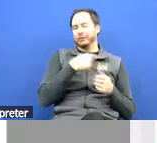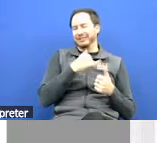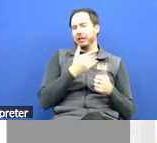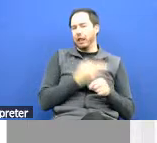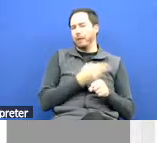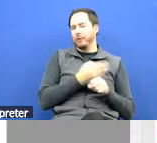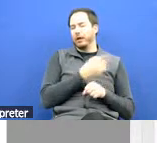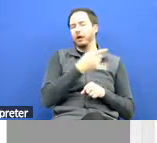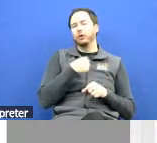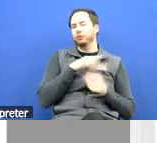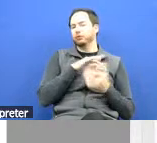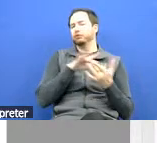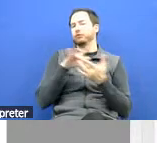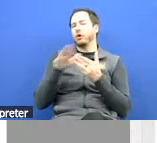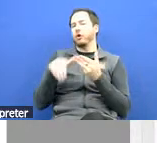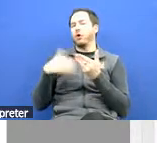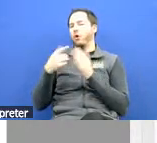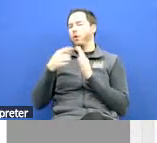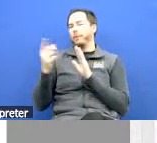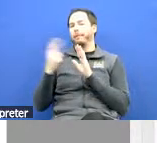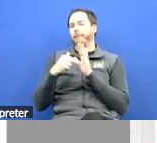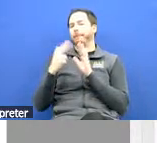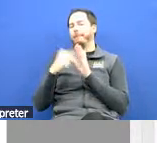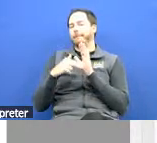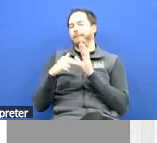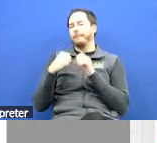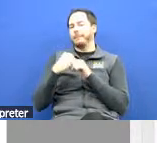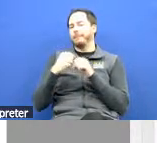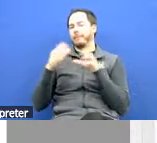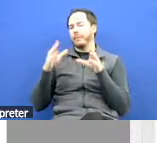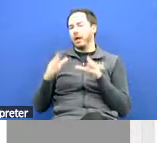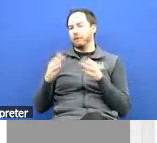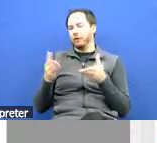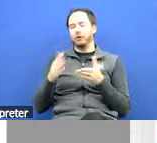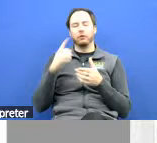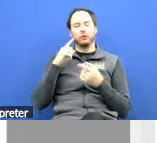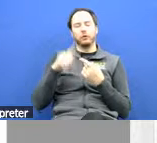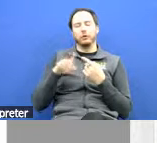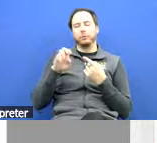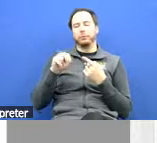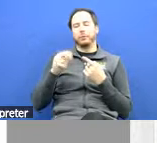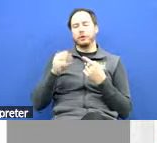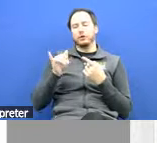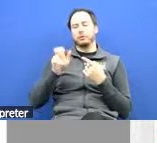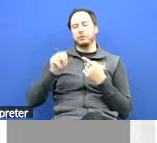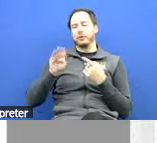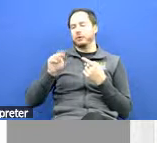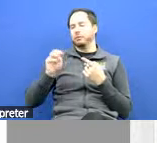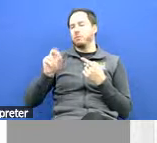been reaching out to all the paint manufacturers, you know, so like Benjamin Moore has a